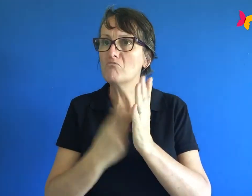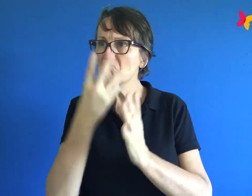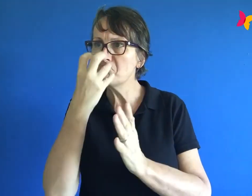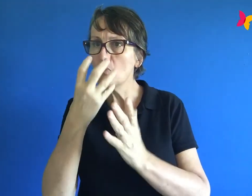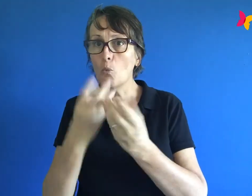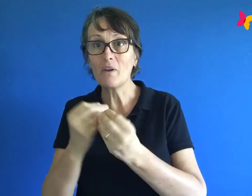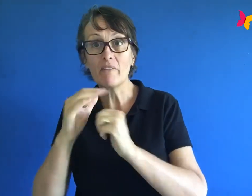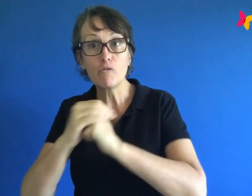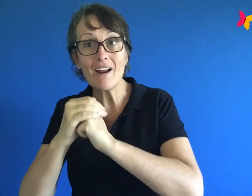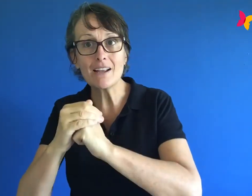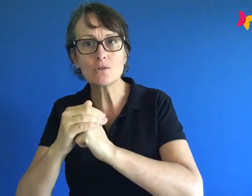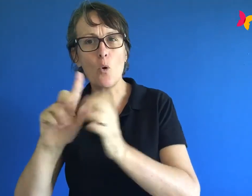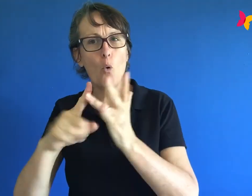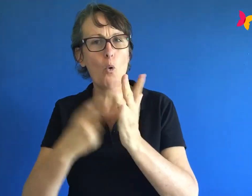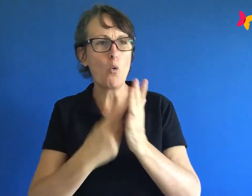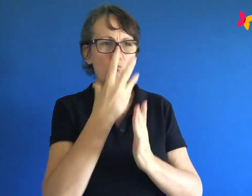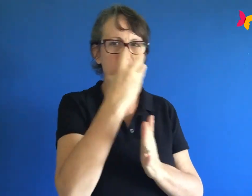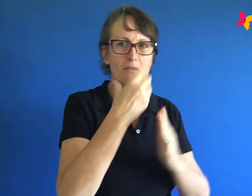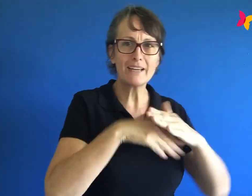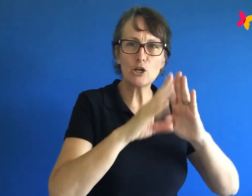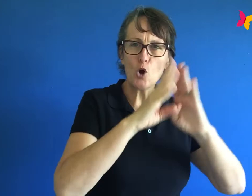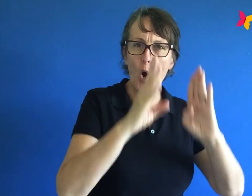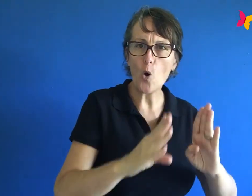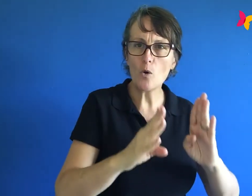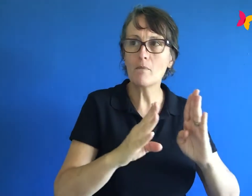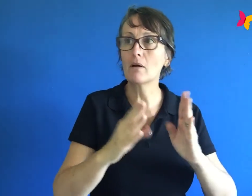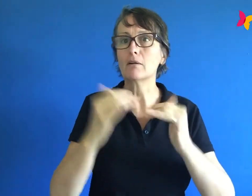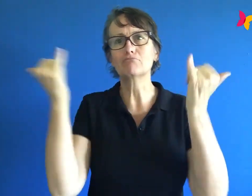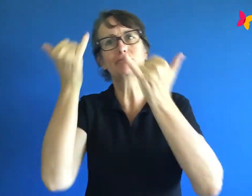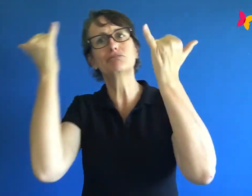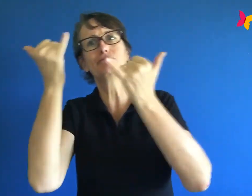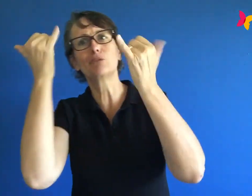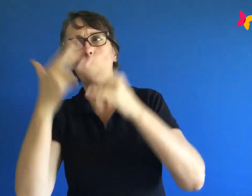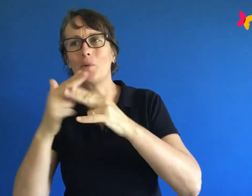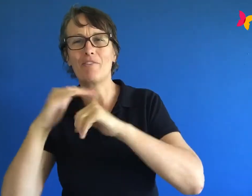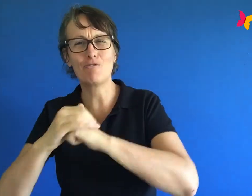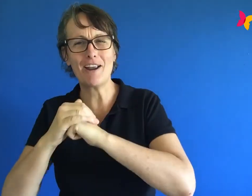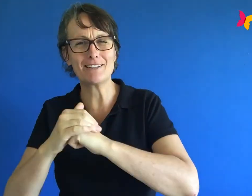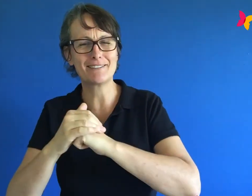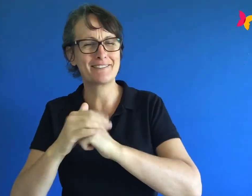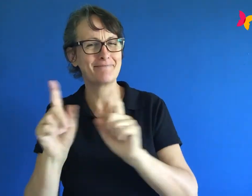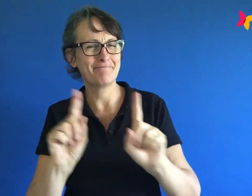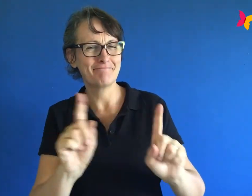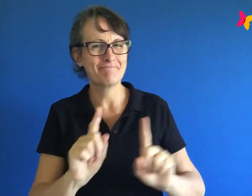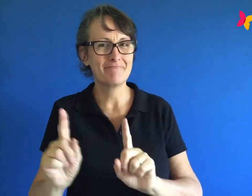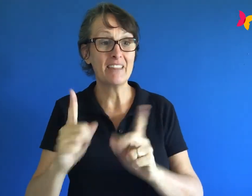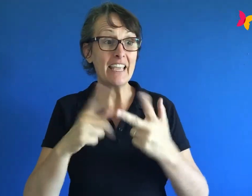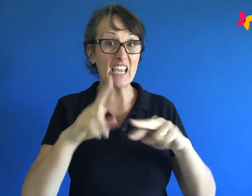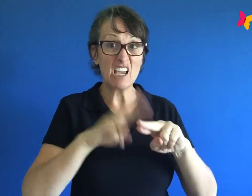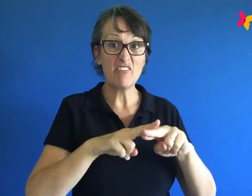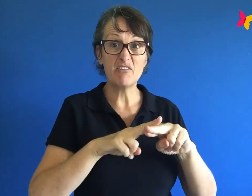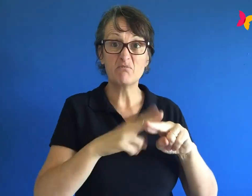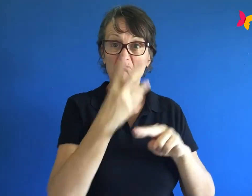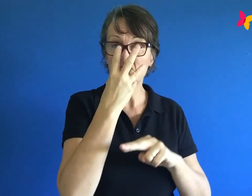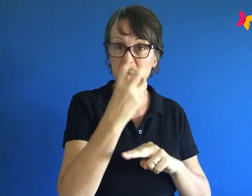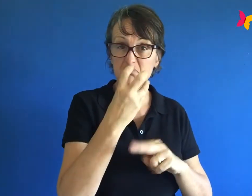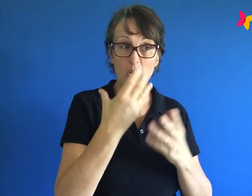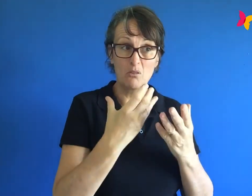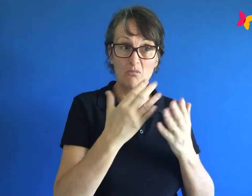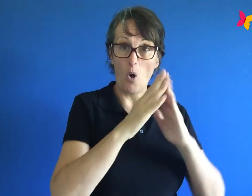friends. Like, is it pervasive? Is it in all aspects of their life? And, you know, if they're withdrawn at home and they don't want to go out with their friends and they don't want